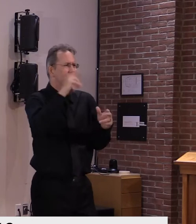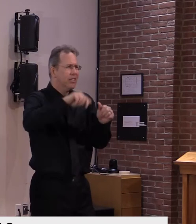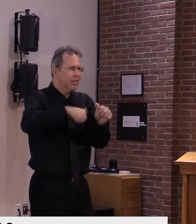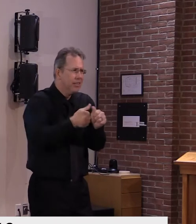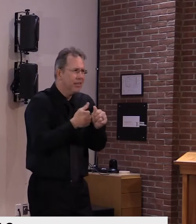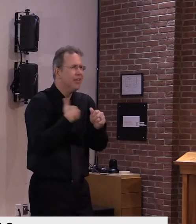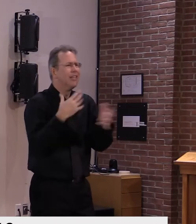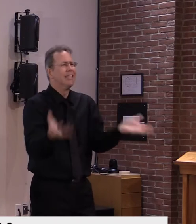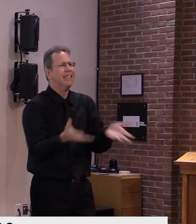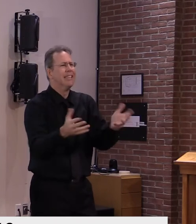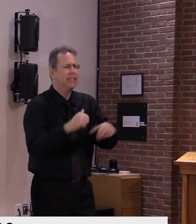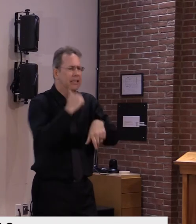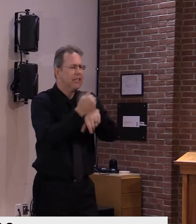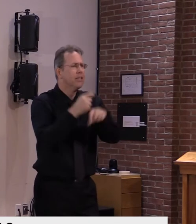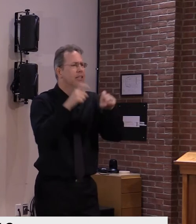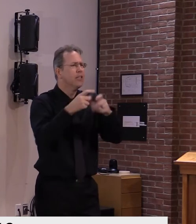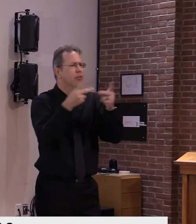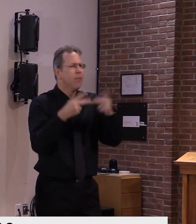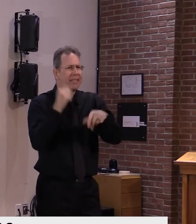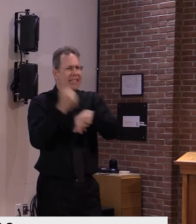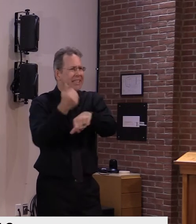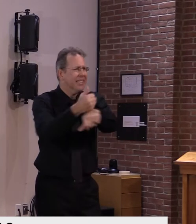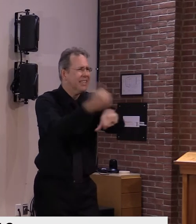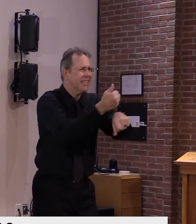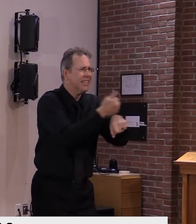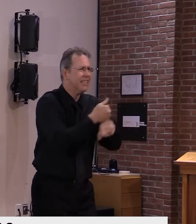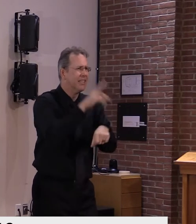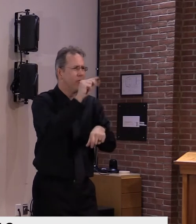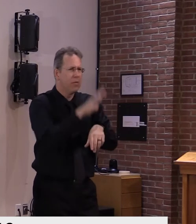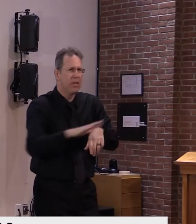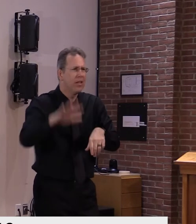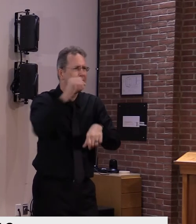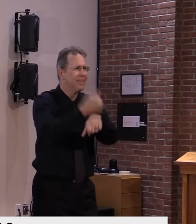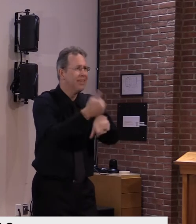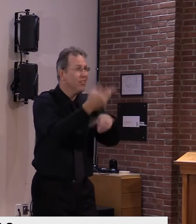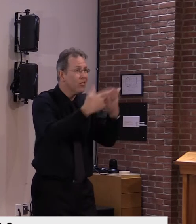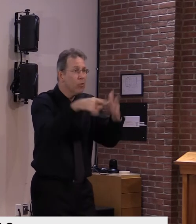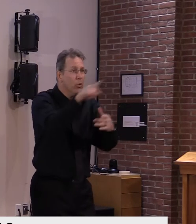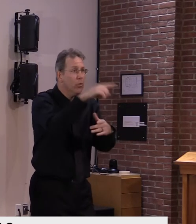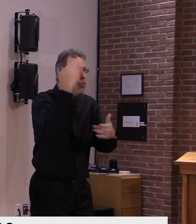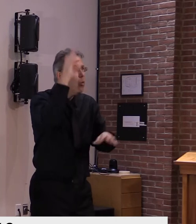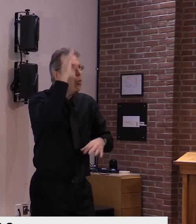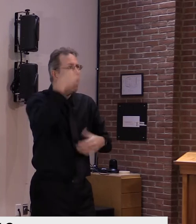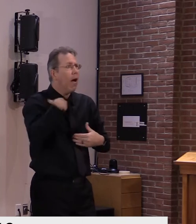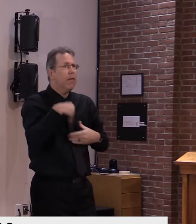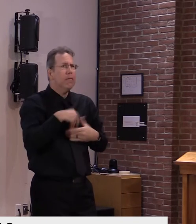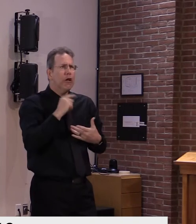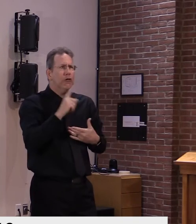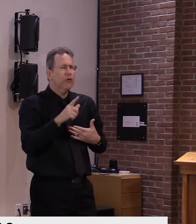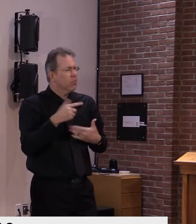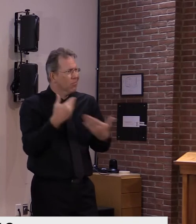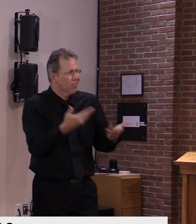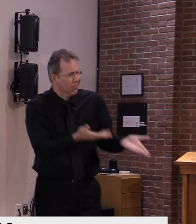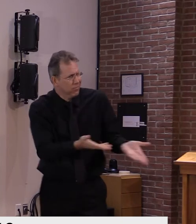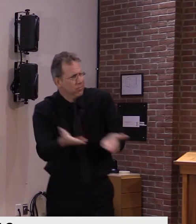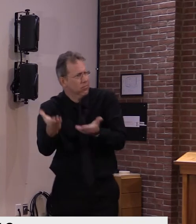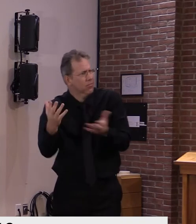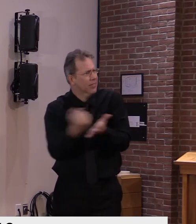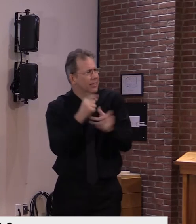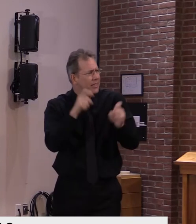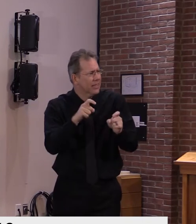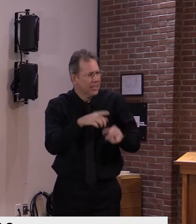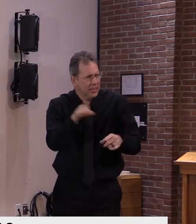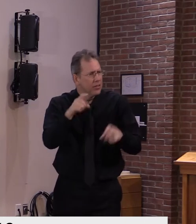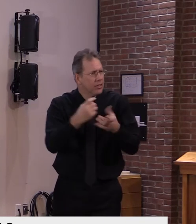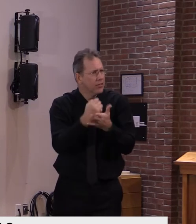the last week and continue to do over the next few weeks, just to get to more people so that we can end this surveillance testing, which